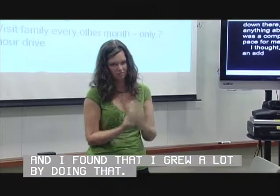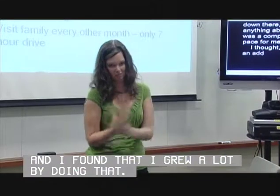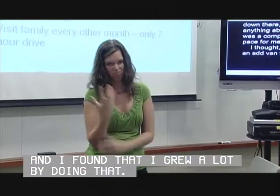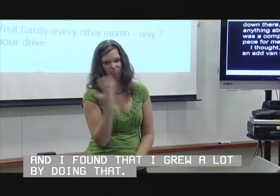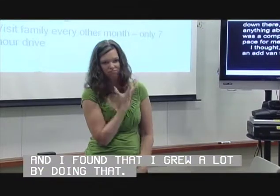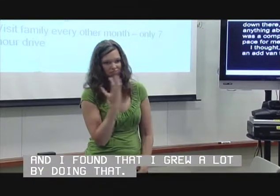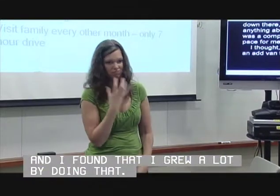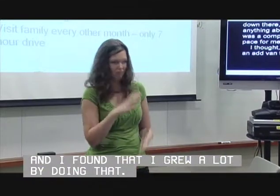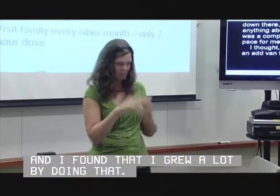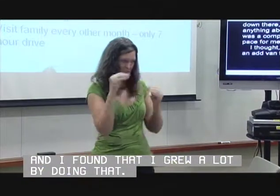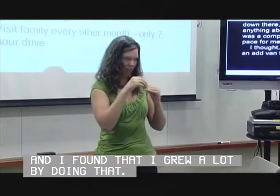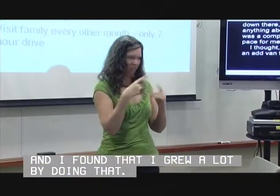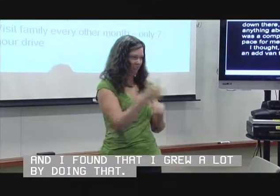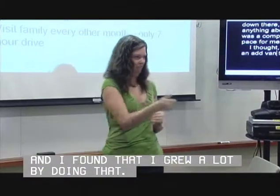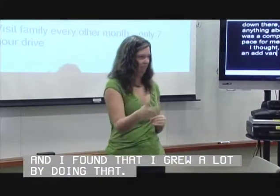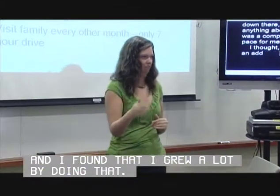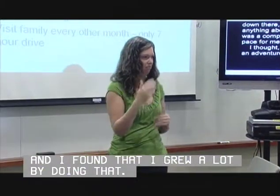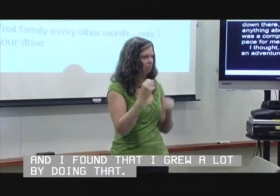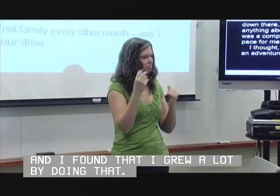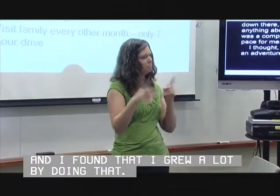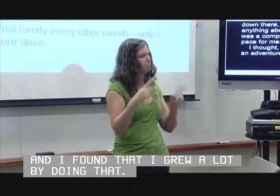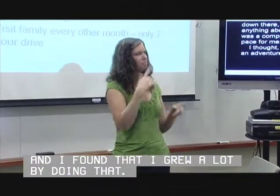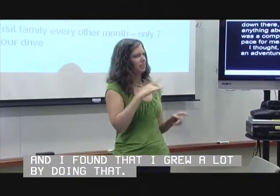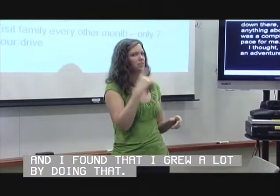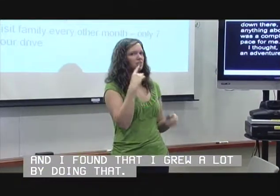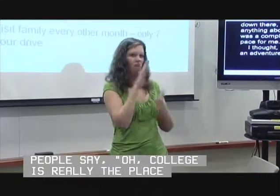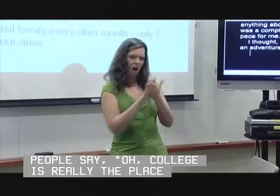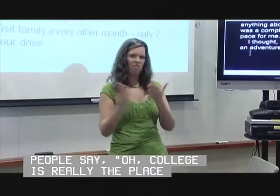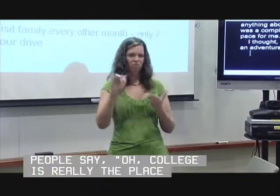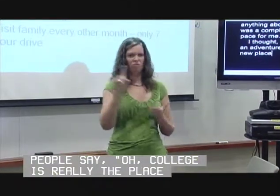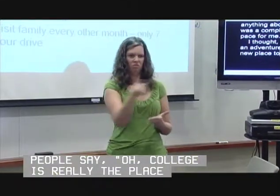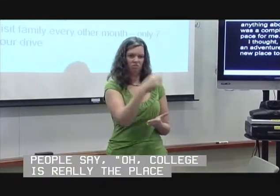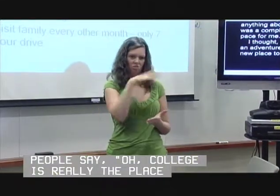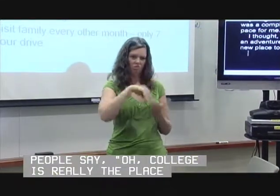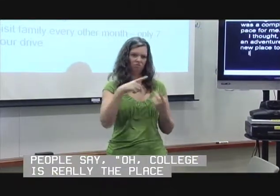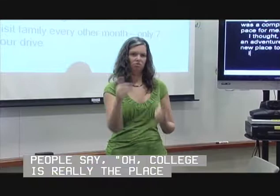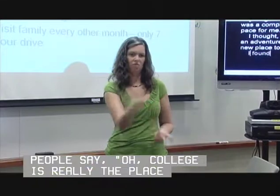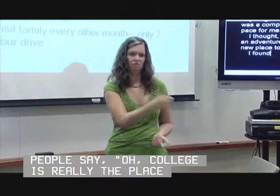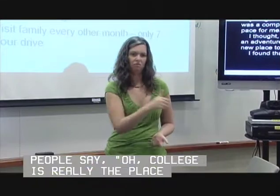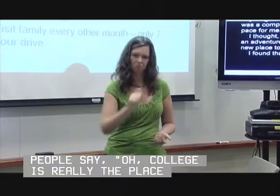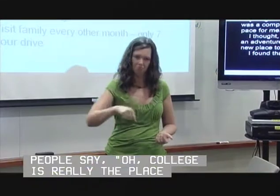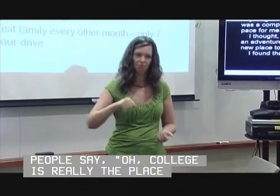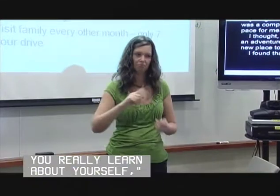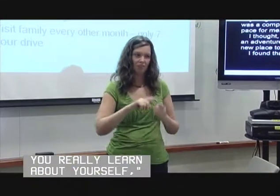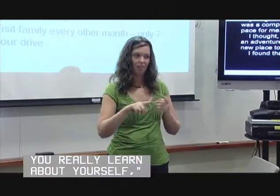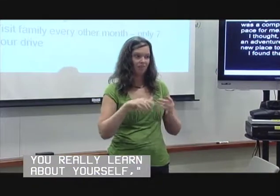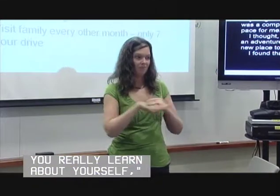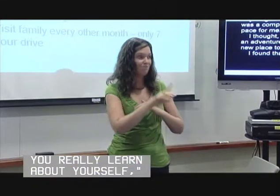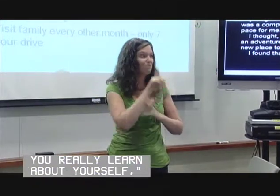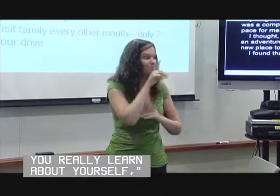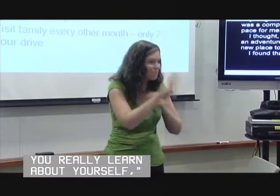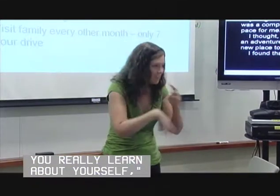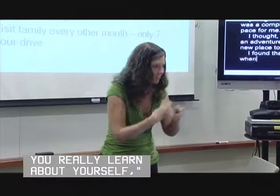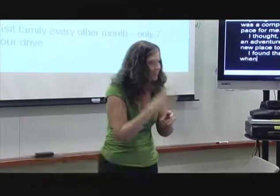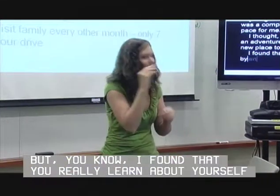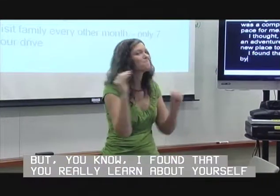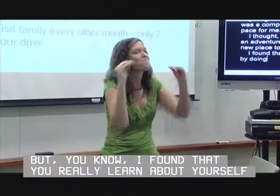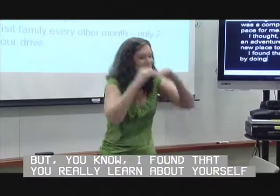And I found that I grew a lot by doing that. You know, people say, oh, college is really the place you really learn about yourself. But, you know,